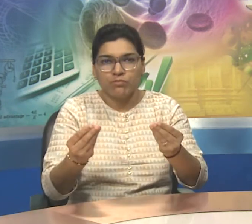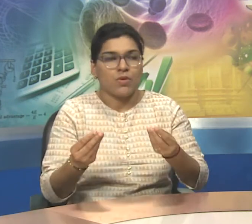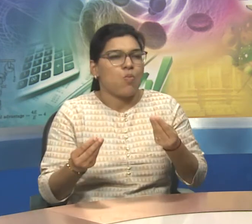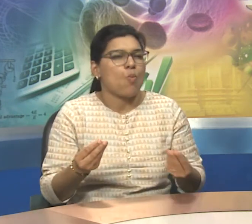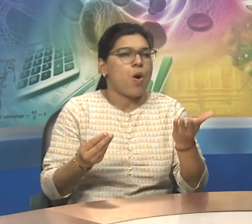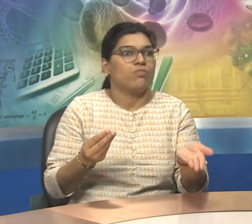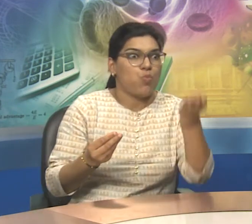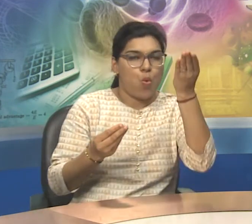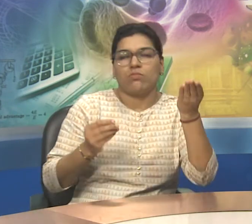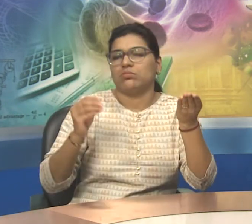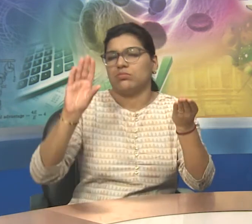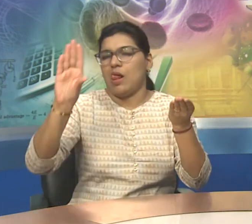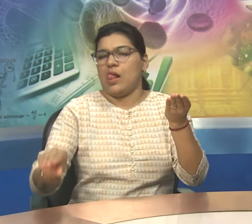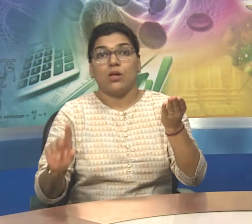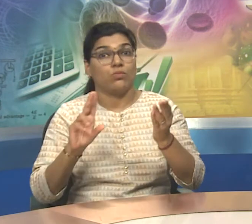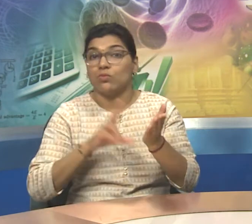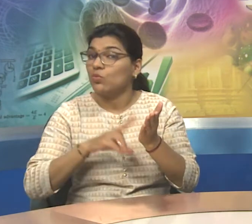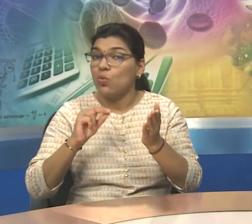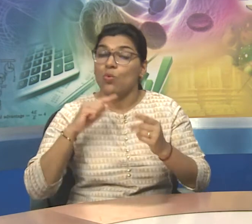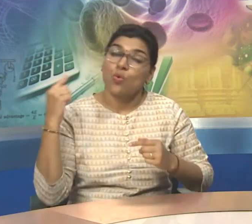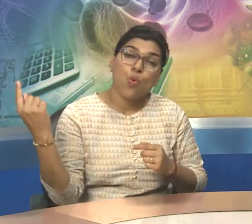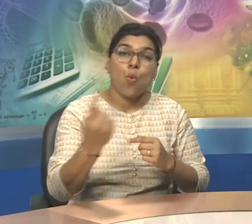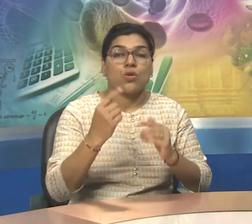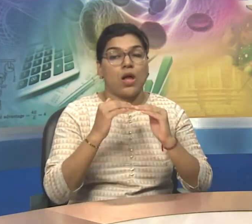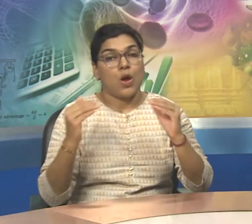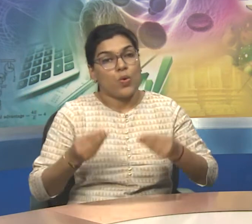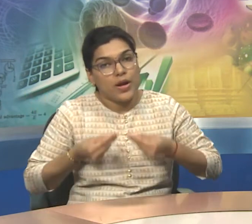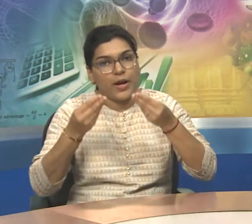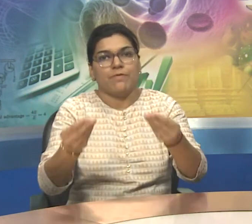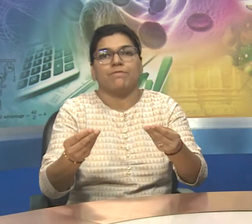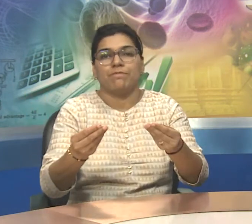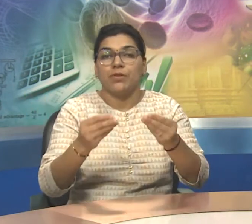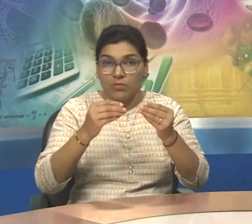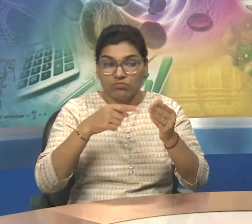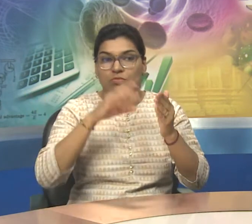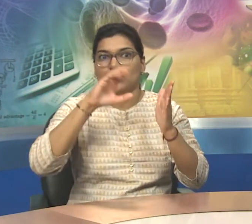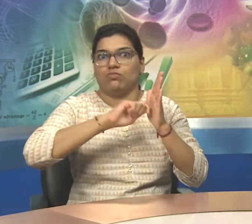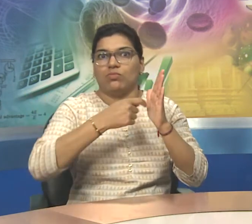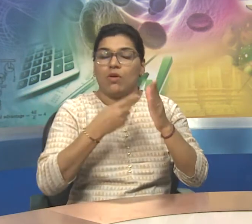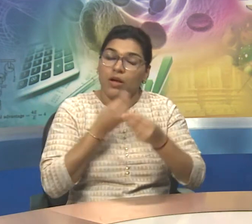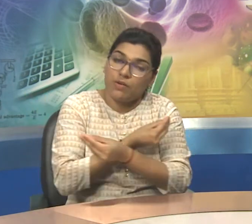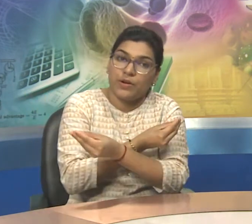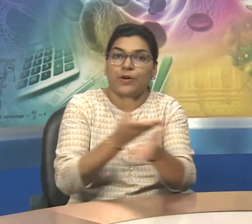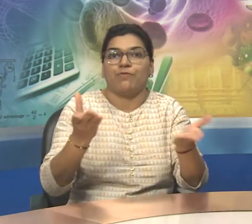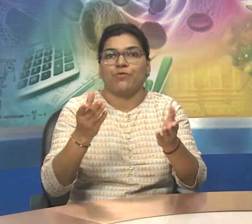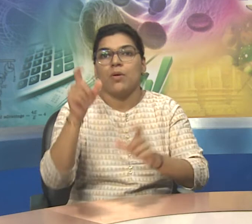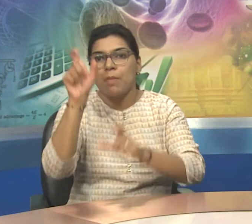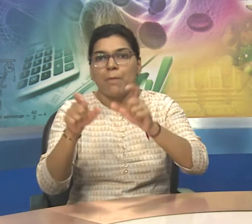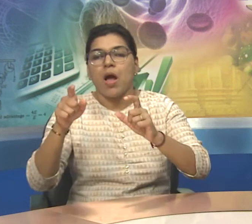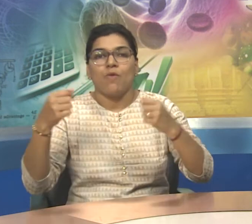We do not discriminate anyone on the basis of their sexuality or